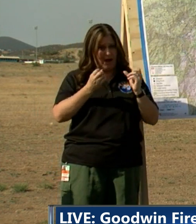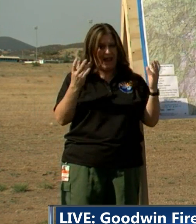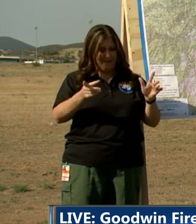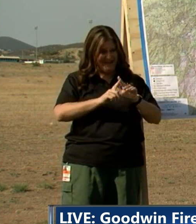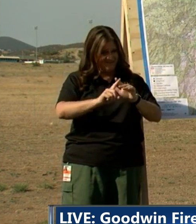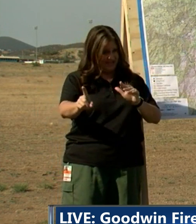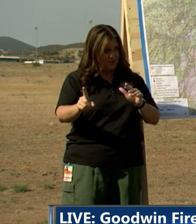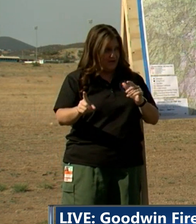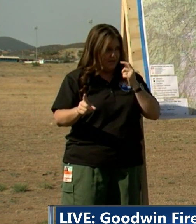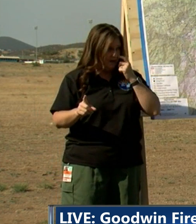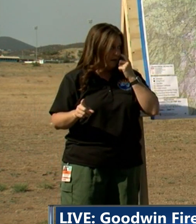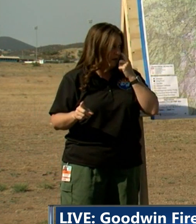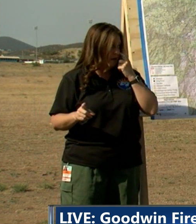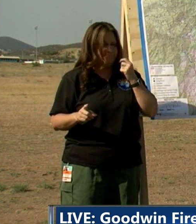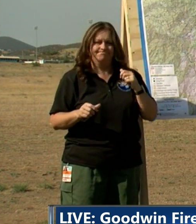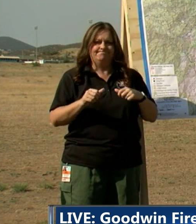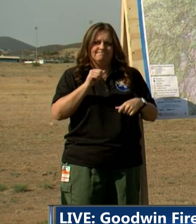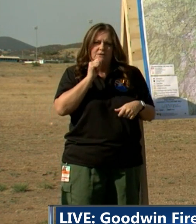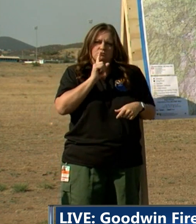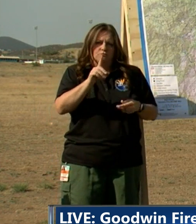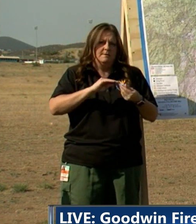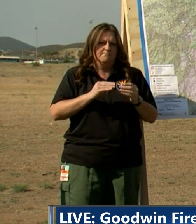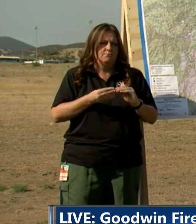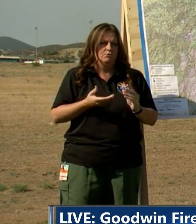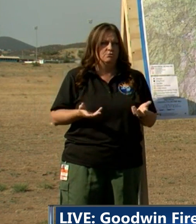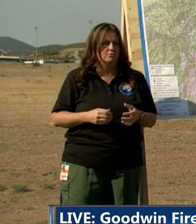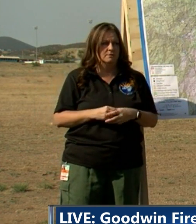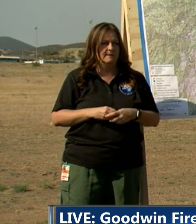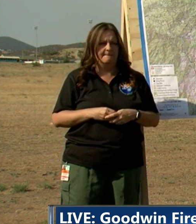you don't count Mayer? I'm not sure.